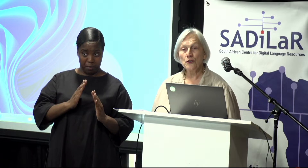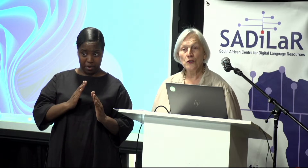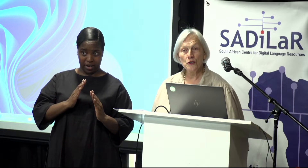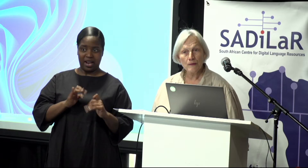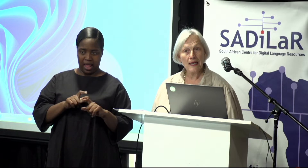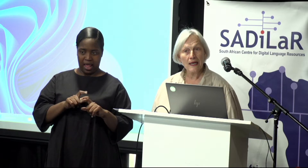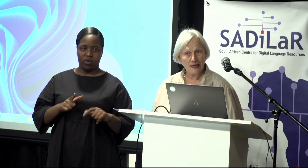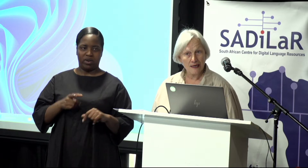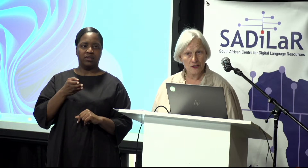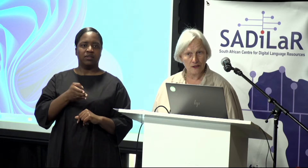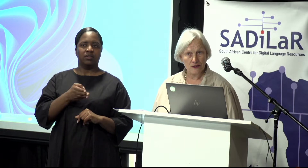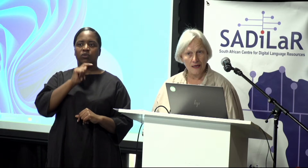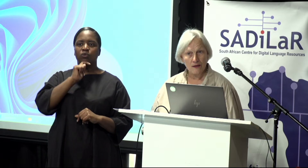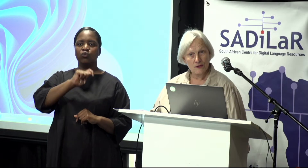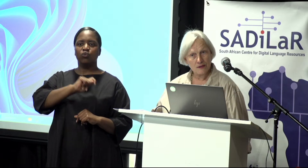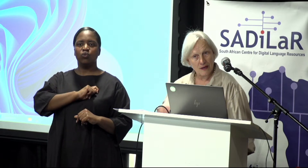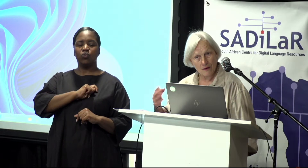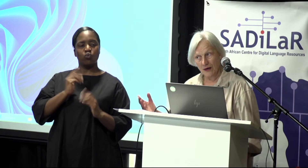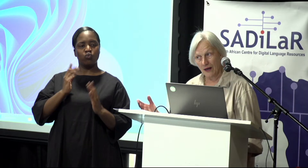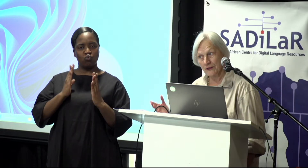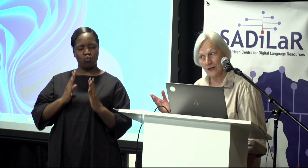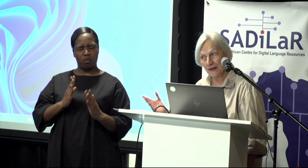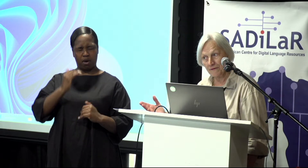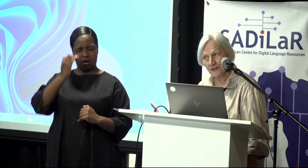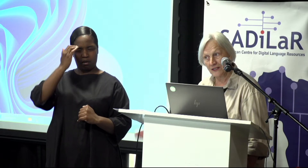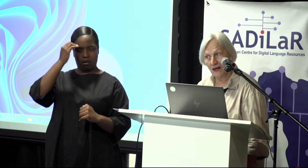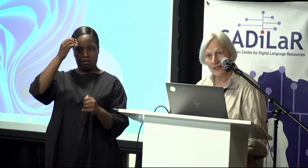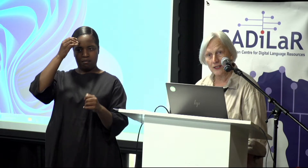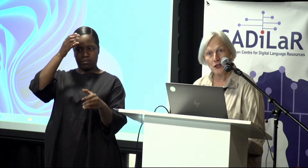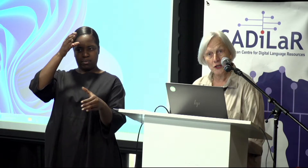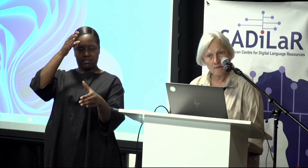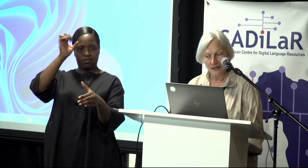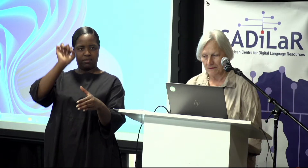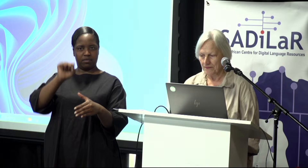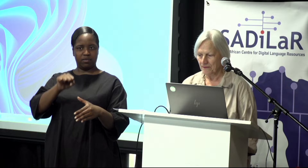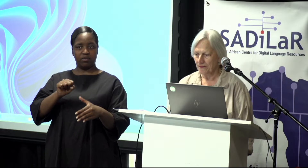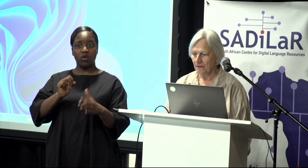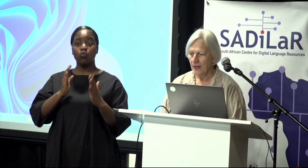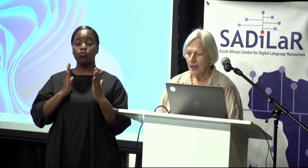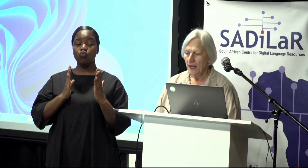human intelligence, and I would like to emphasize human.